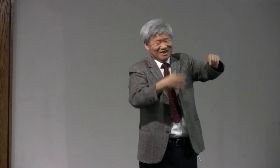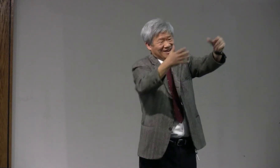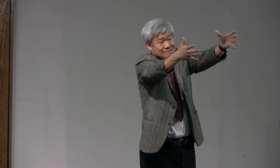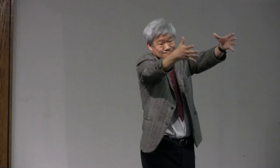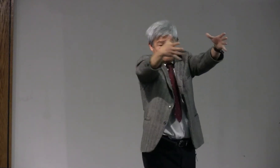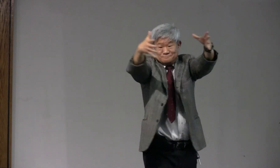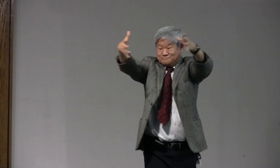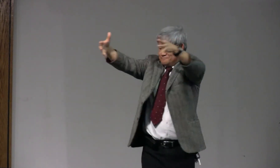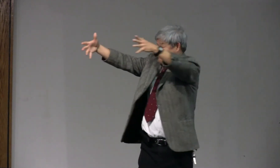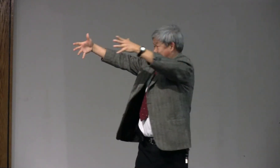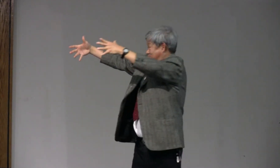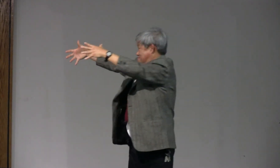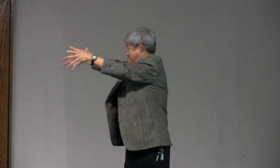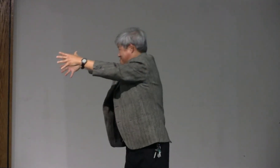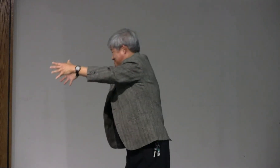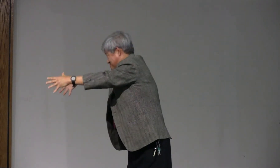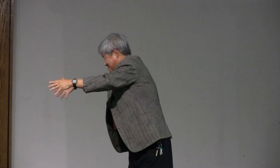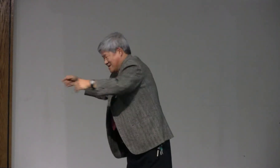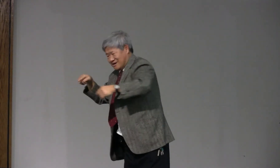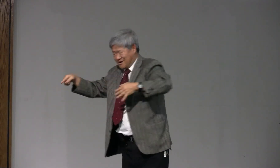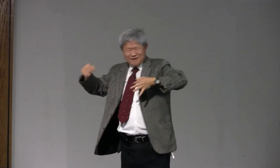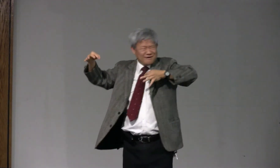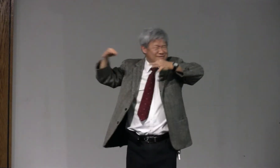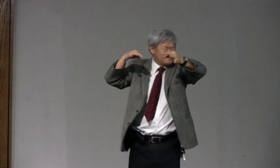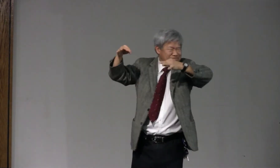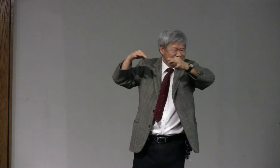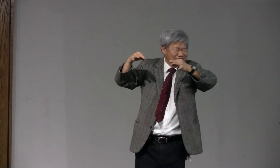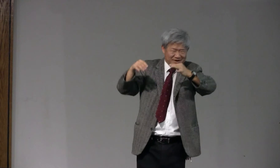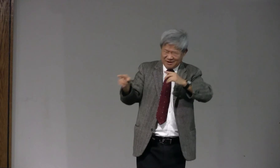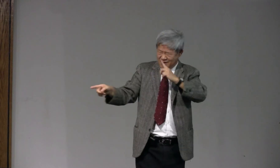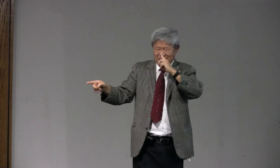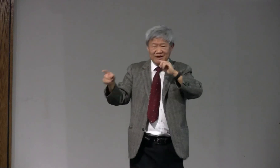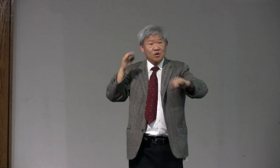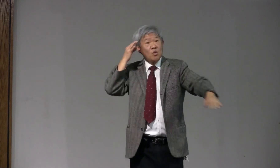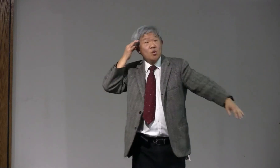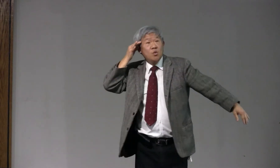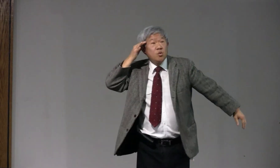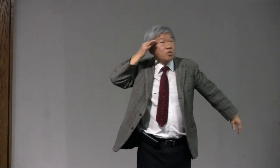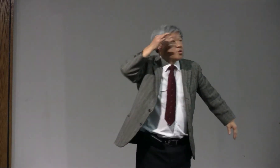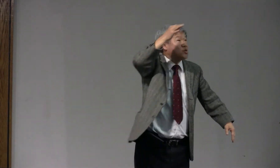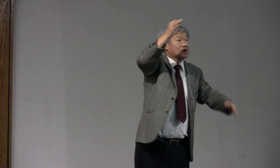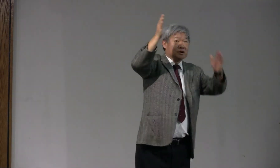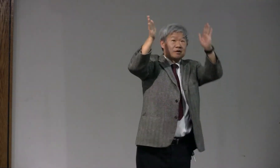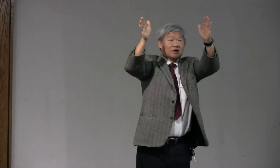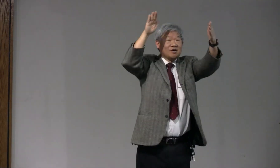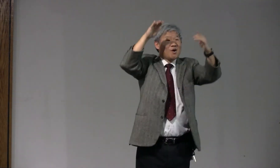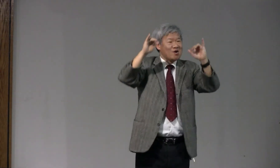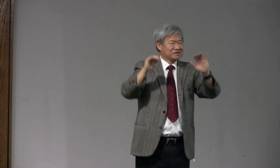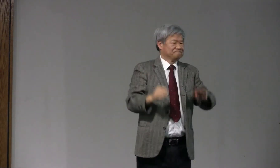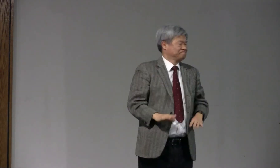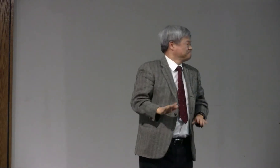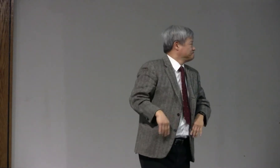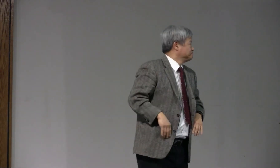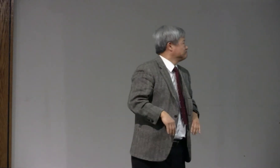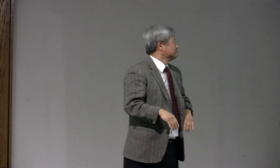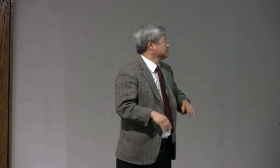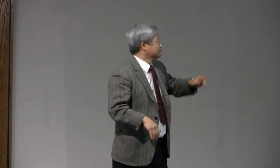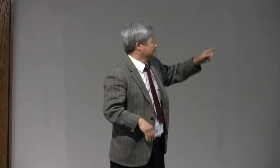model back there. I wish we could bring it up here, but to describe what it's going to look like in the future.